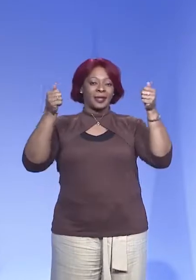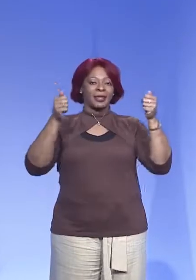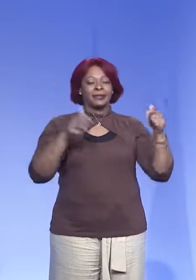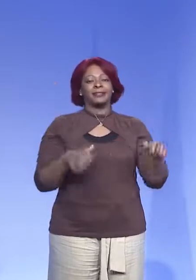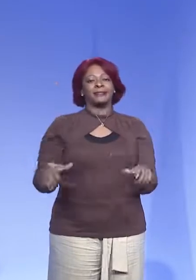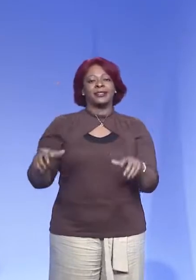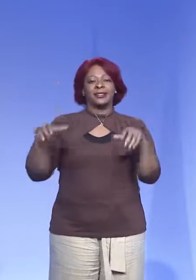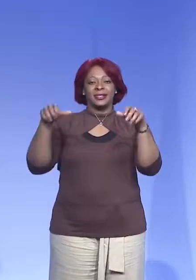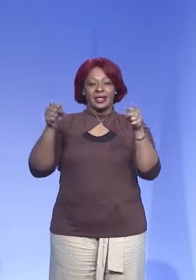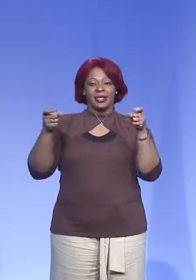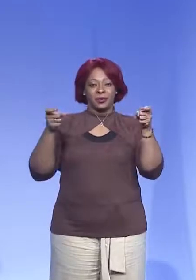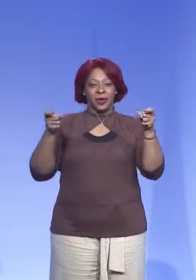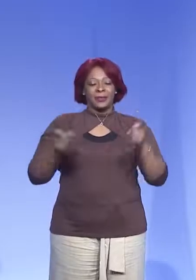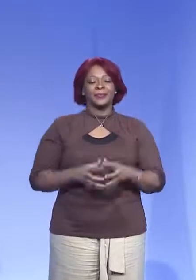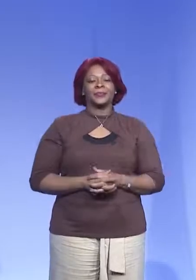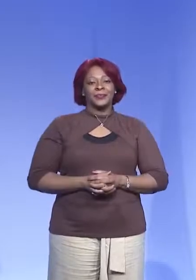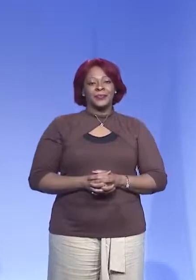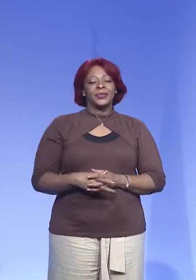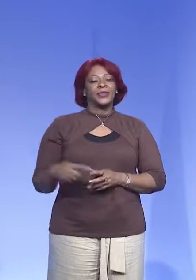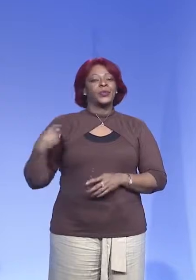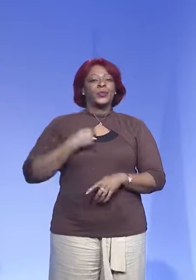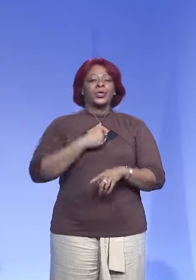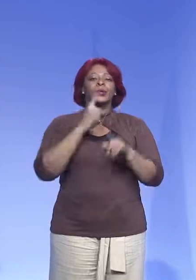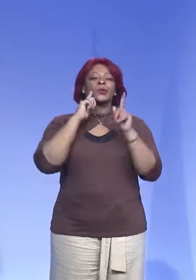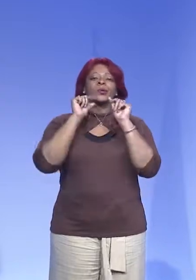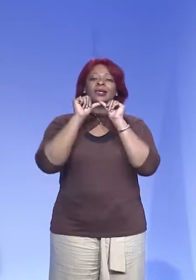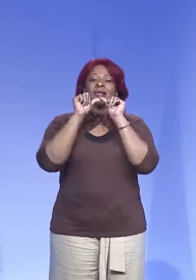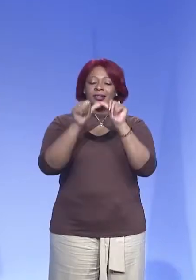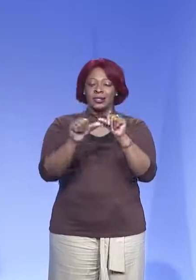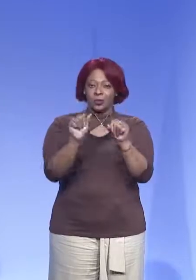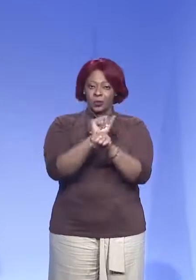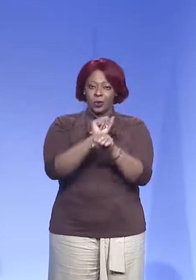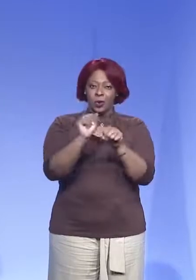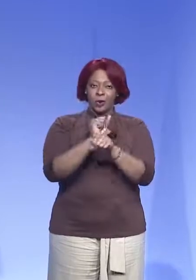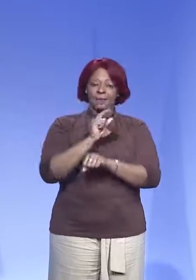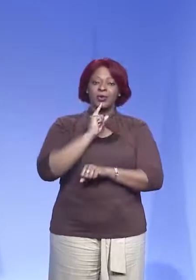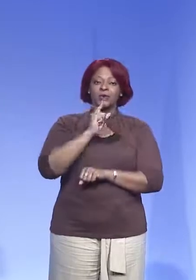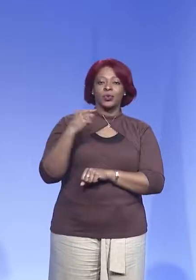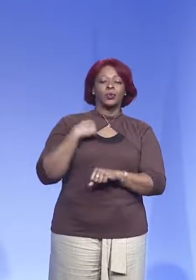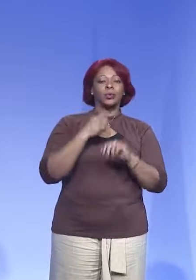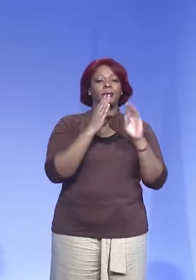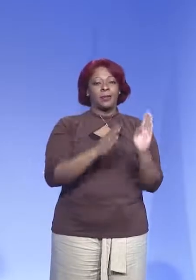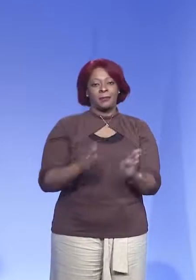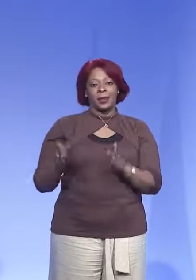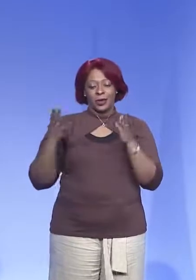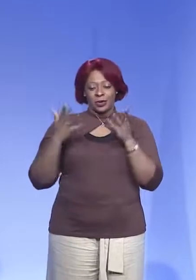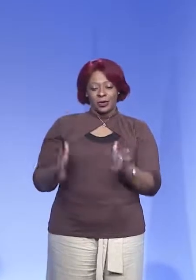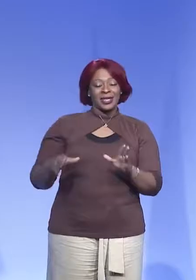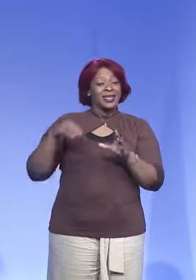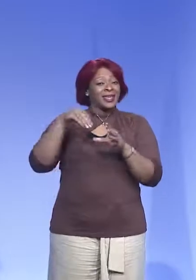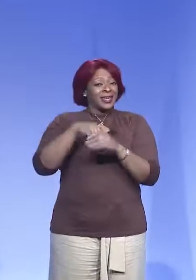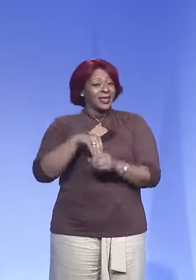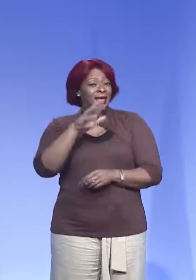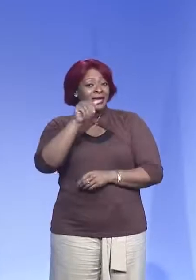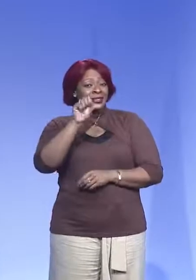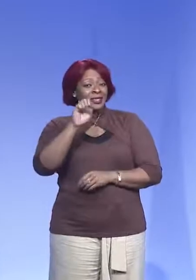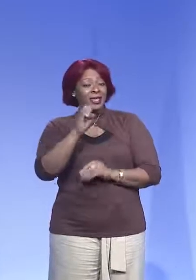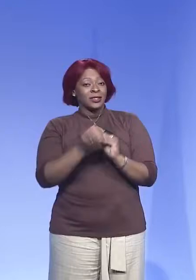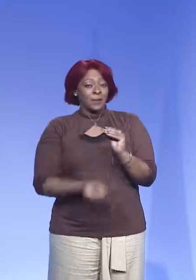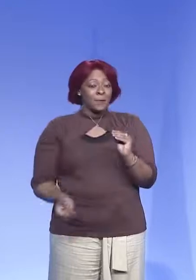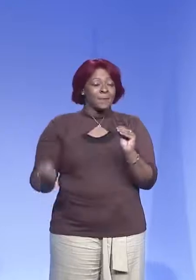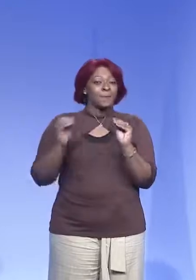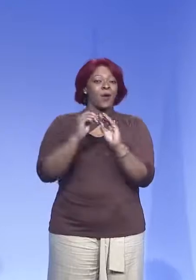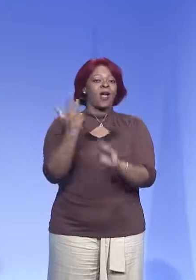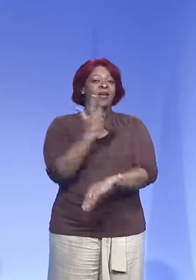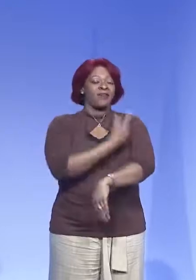takes the reins. So we will continue to work to make sure we're prepared in case vaccine supply opens